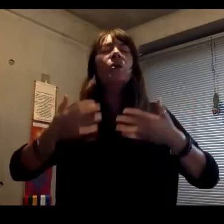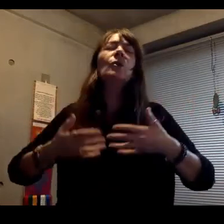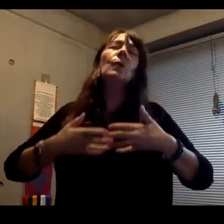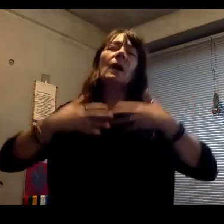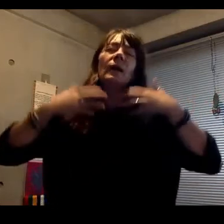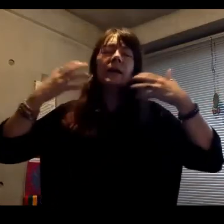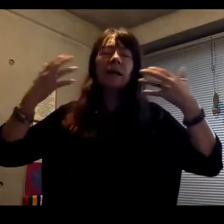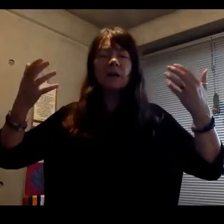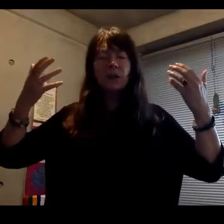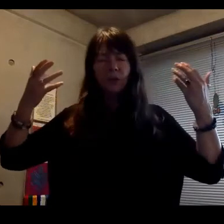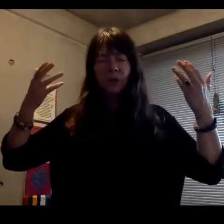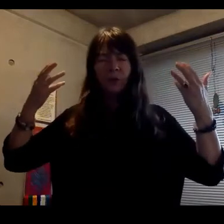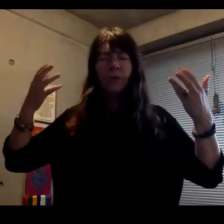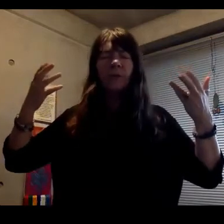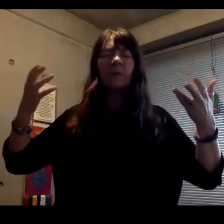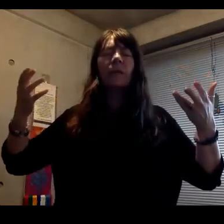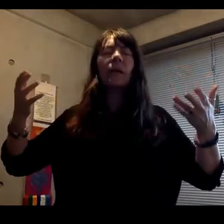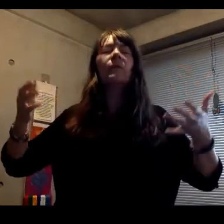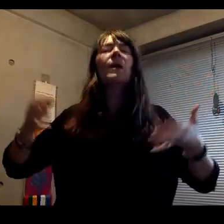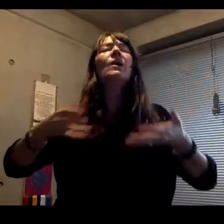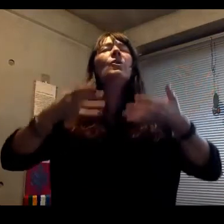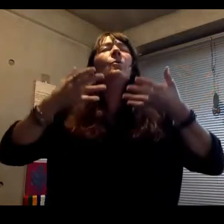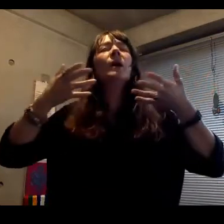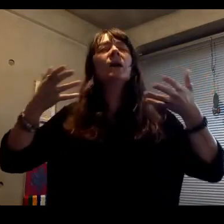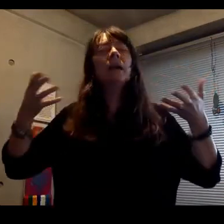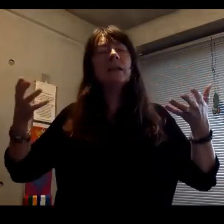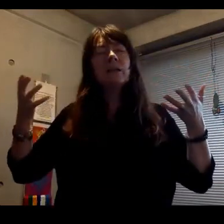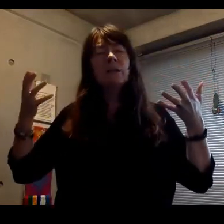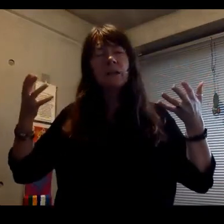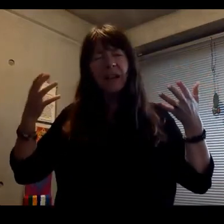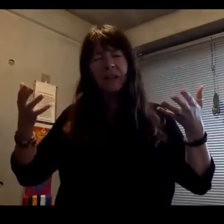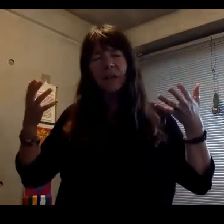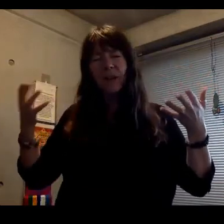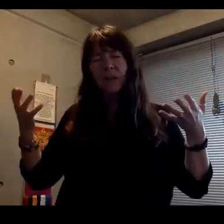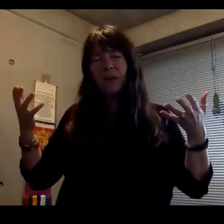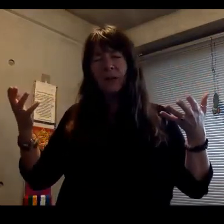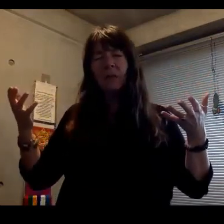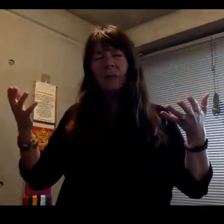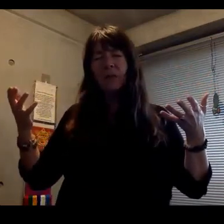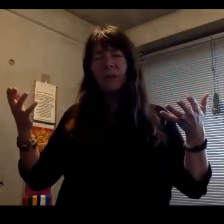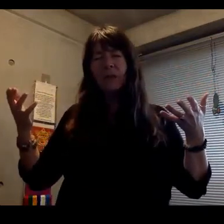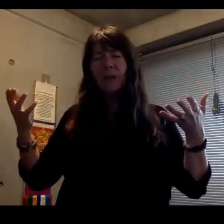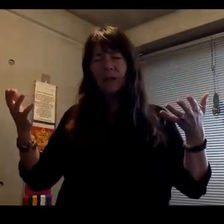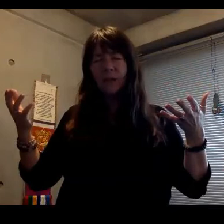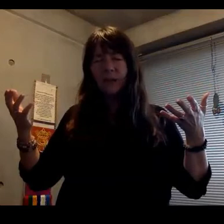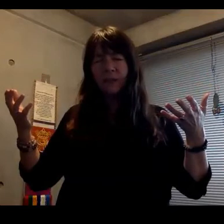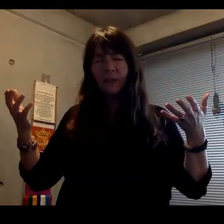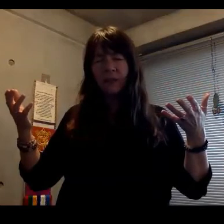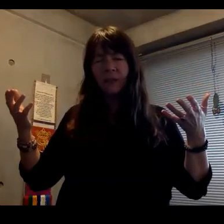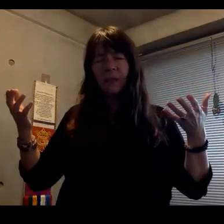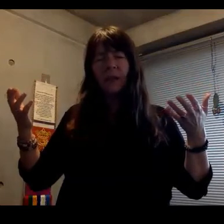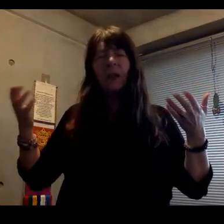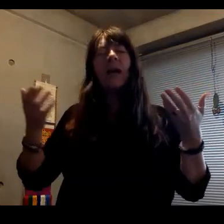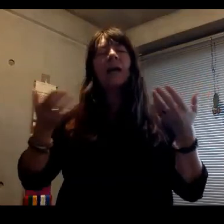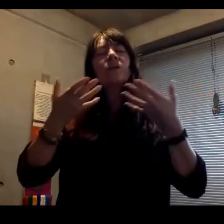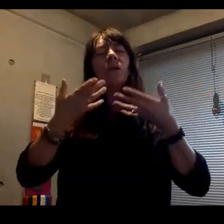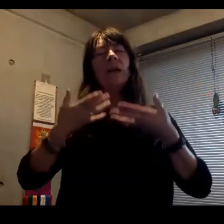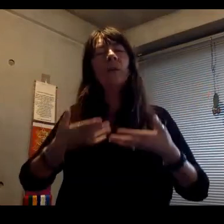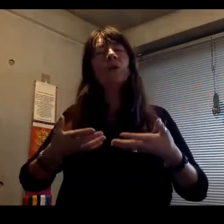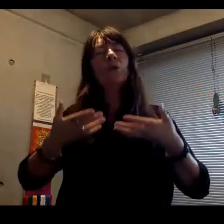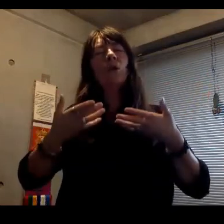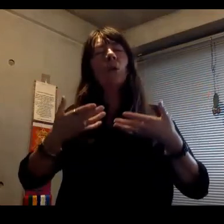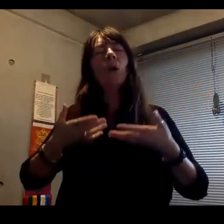when you are connected to the universe of love, you are connected then to universal intelligence. As